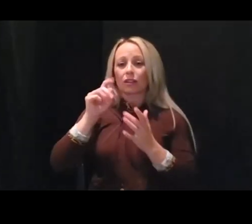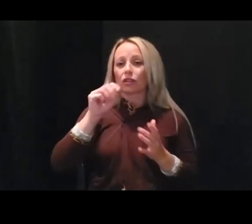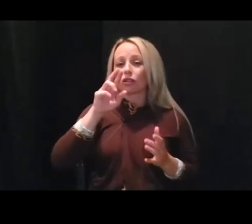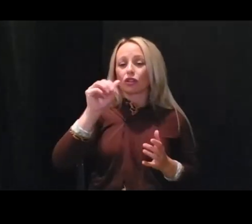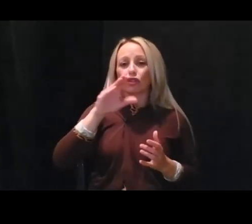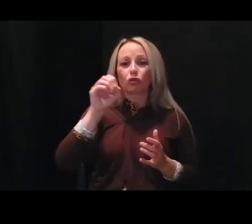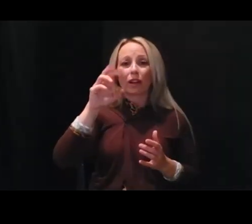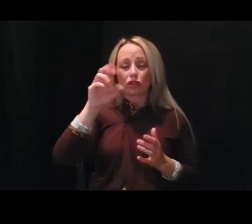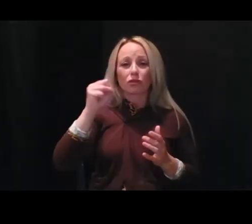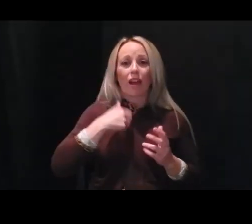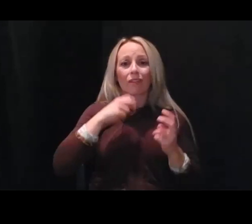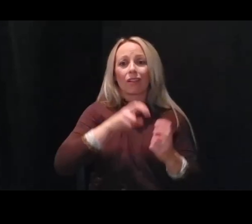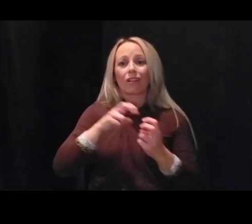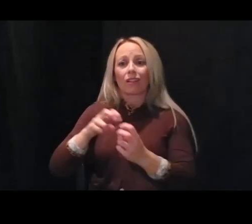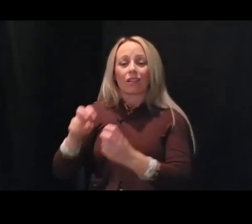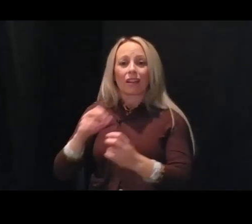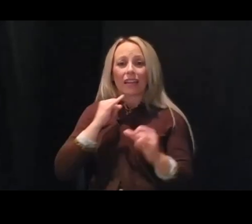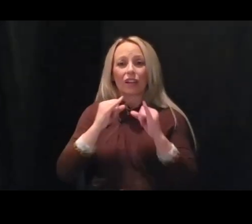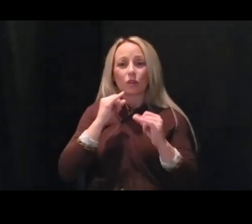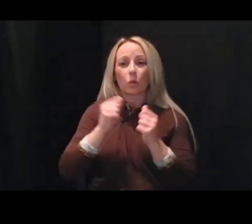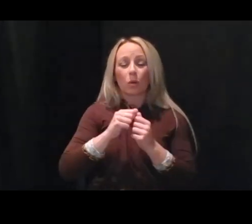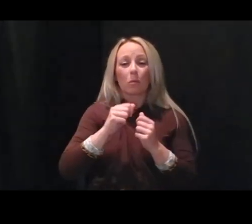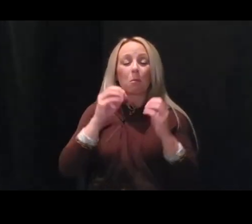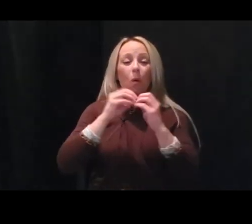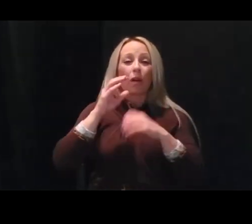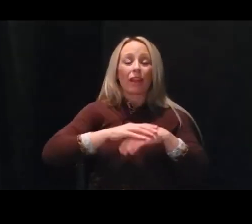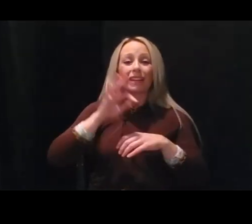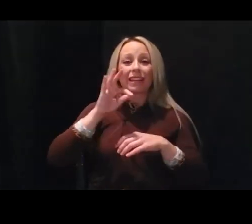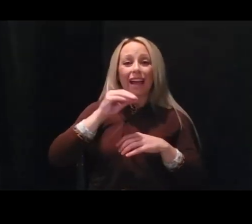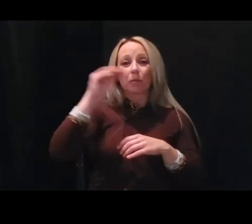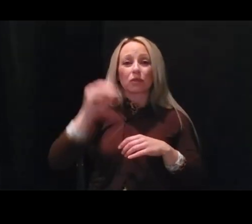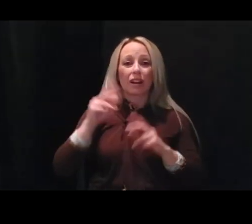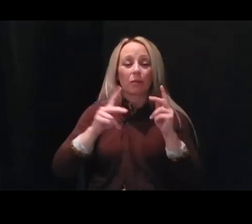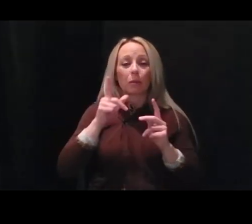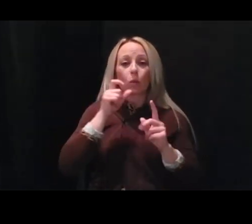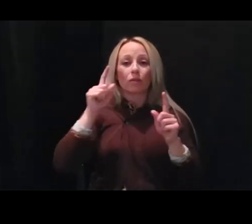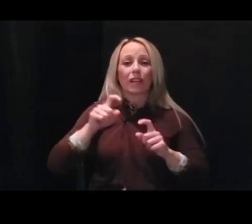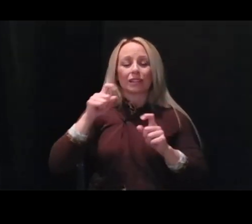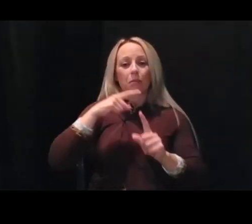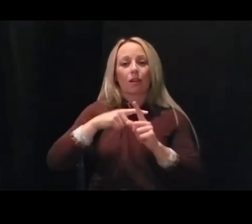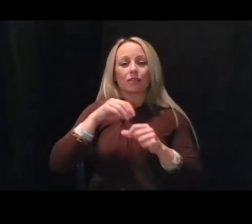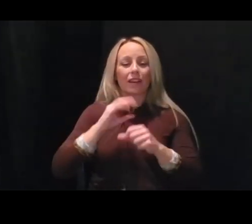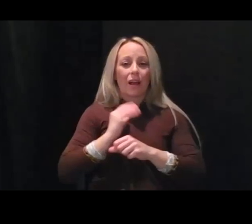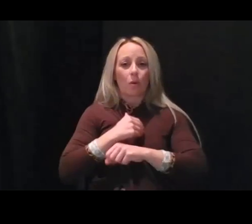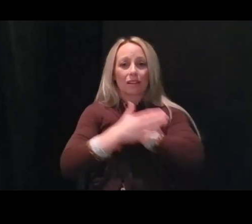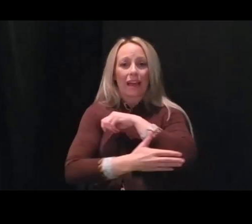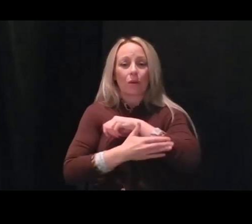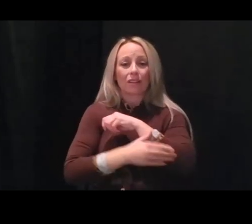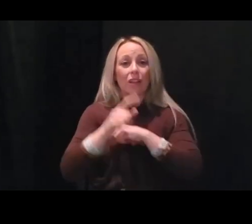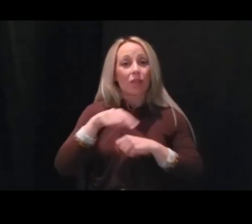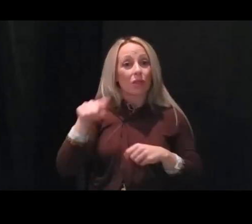more than 90% of the 8,000 individuals that have tested positive in our county. These are individuals